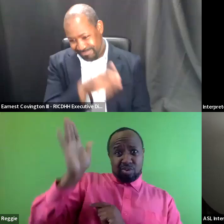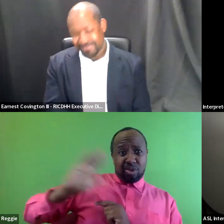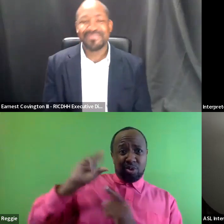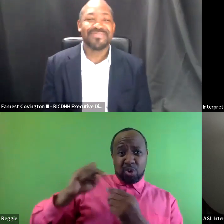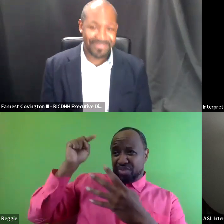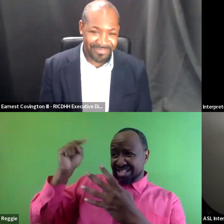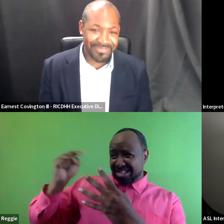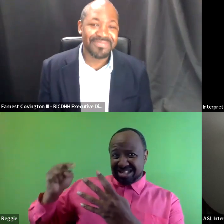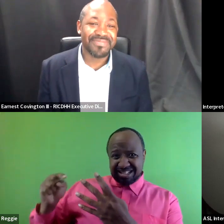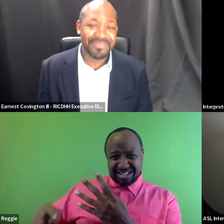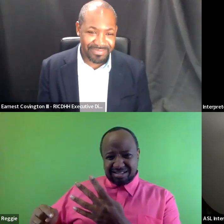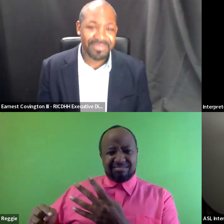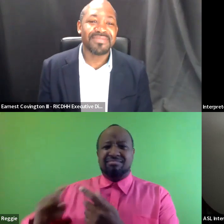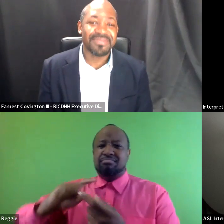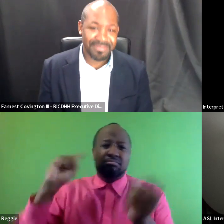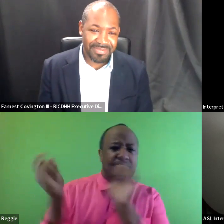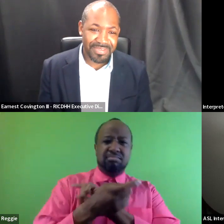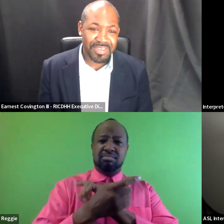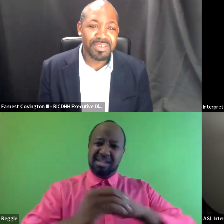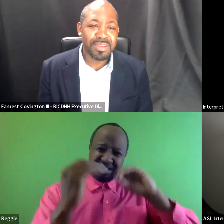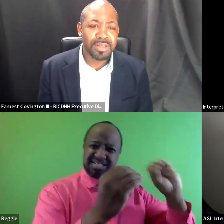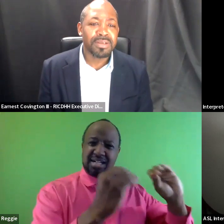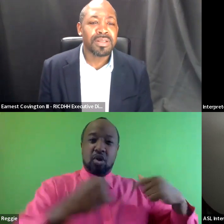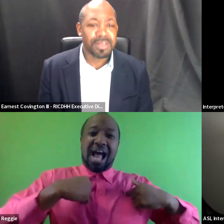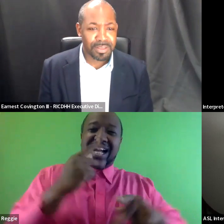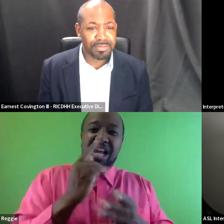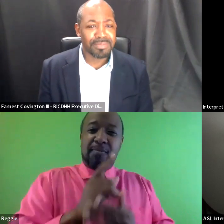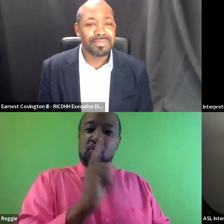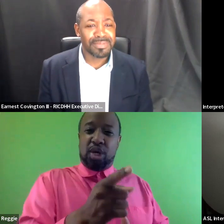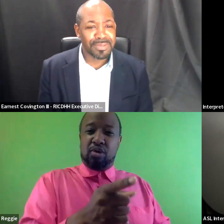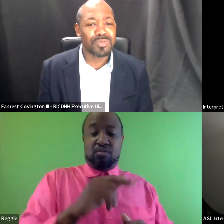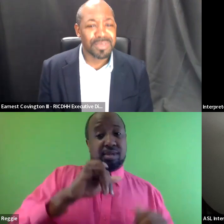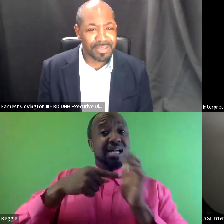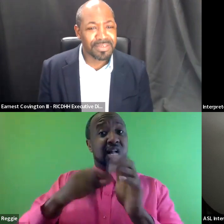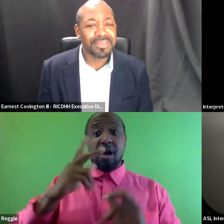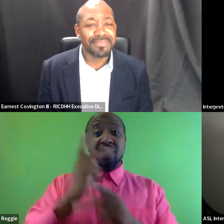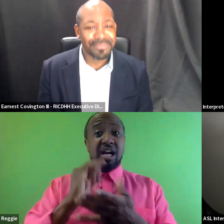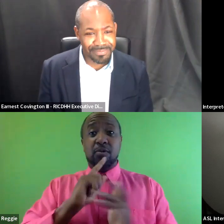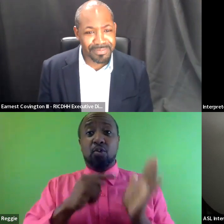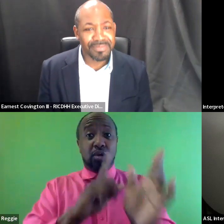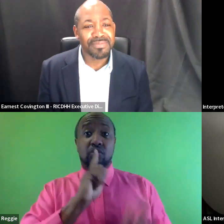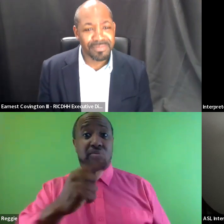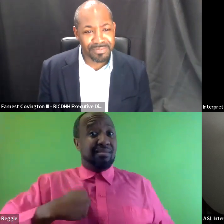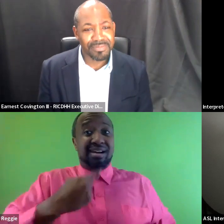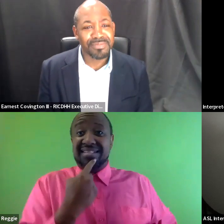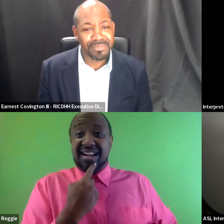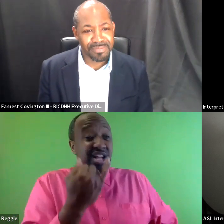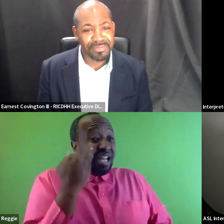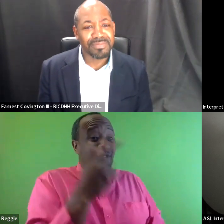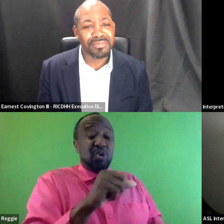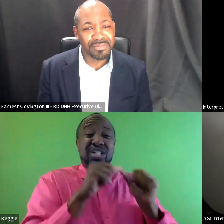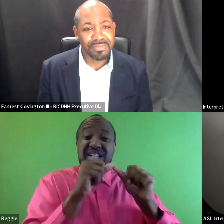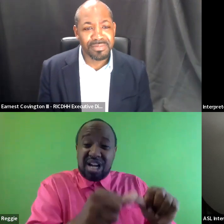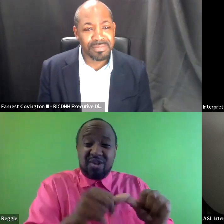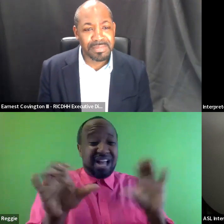for them to become better humans. And there's a lot to that. And there's a lot of things I have to do to cause that